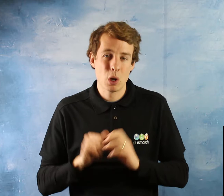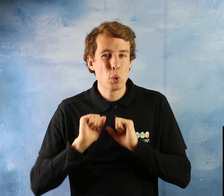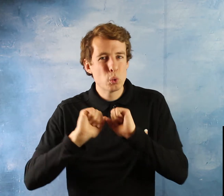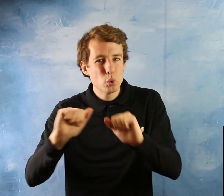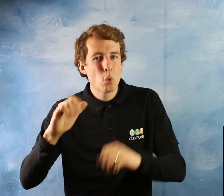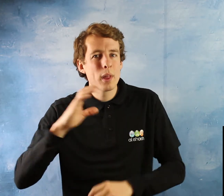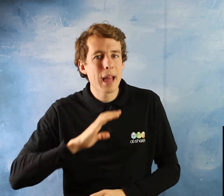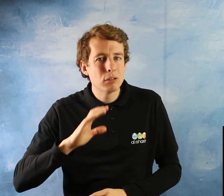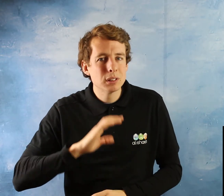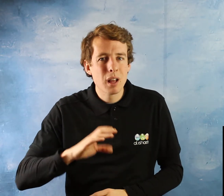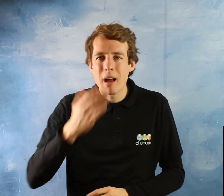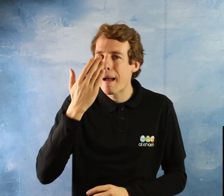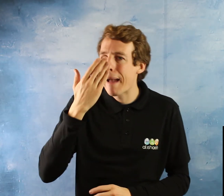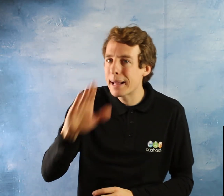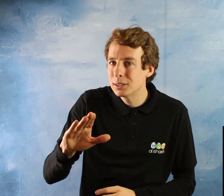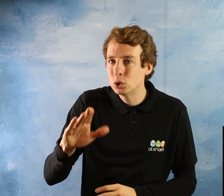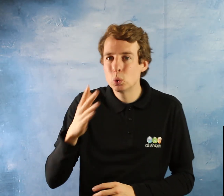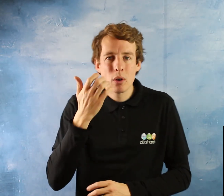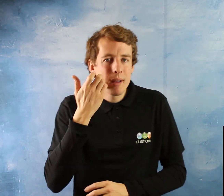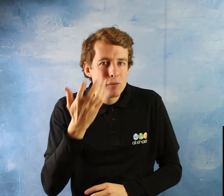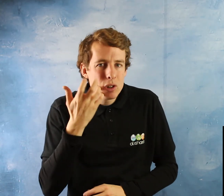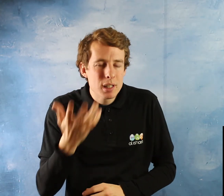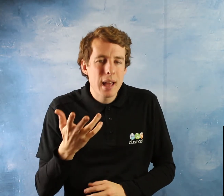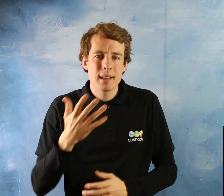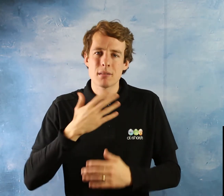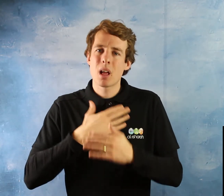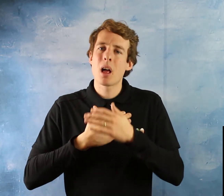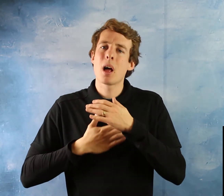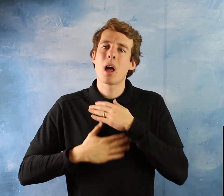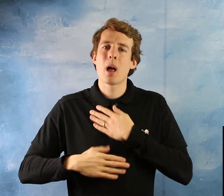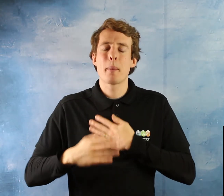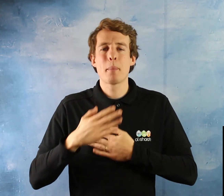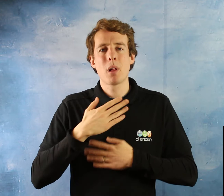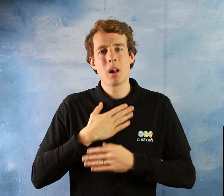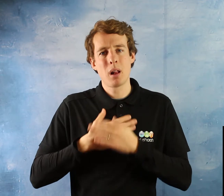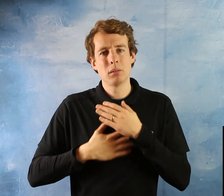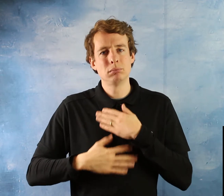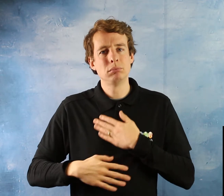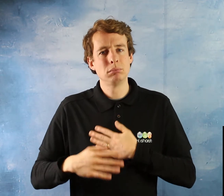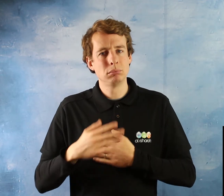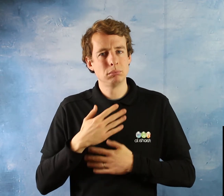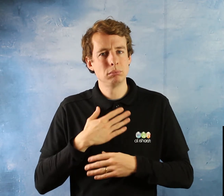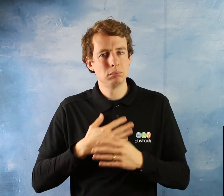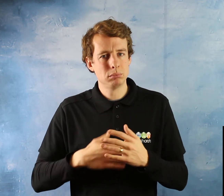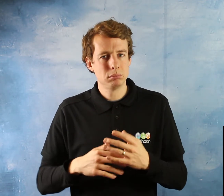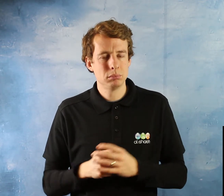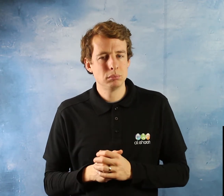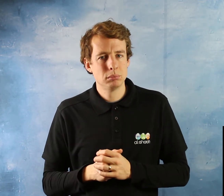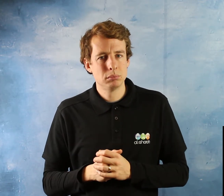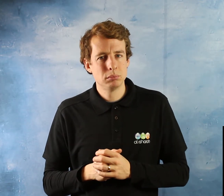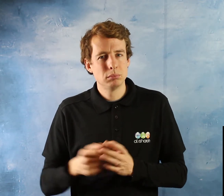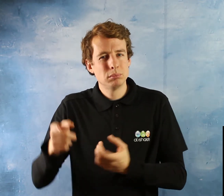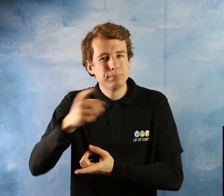habit, nature. If we can exercise it, and if we can be away